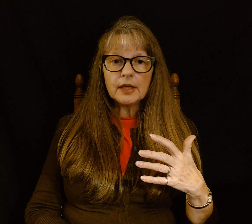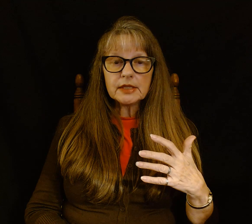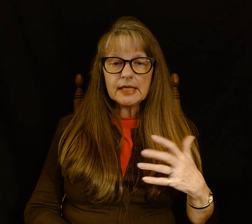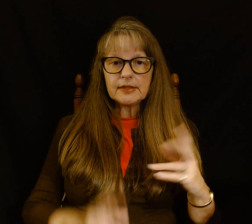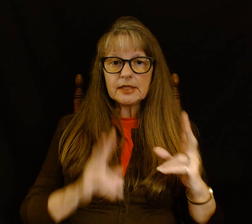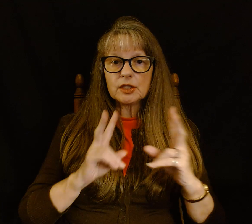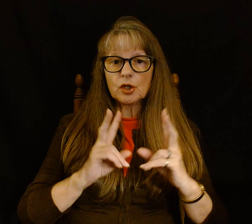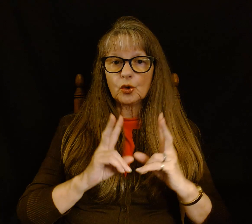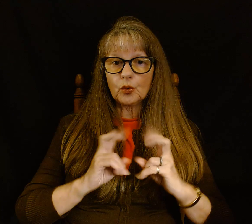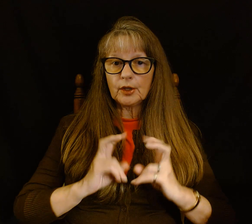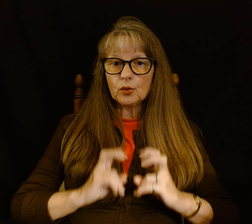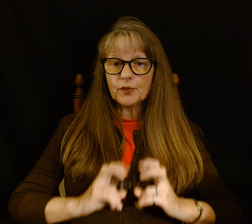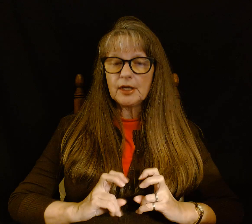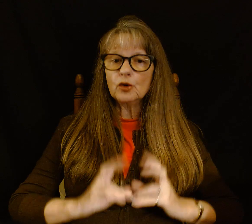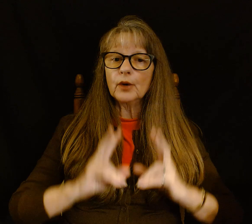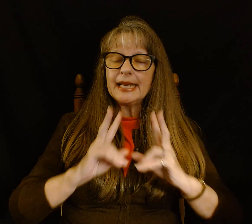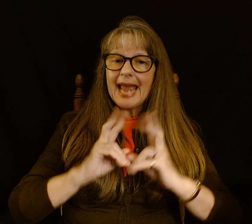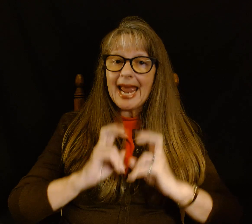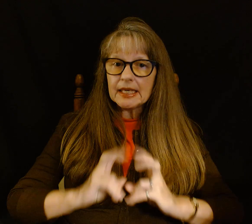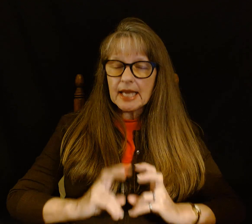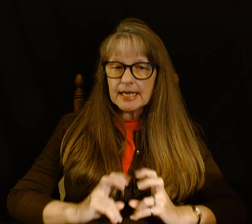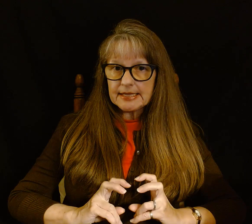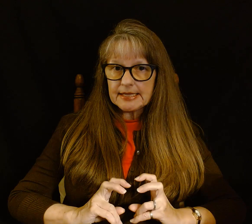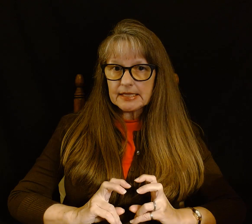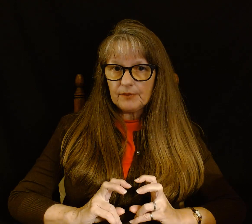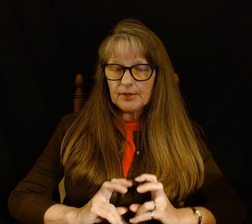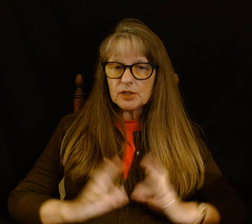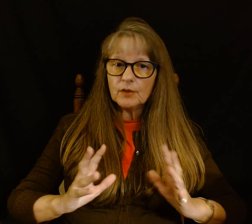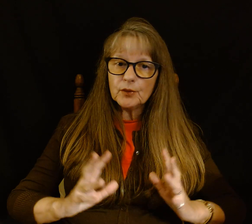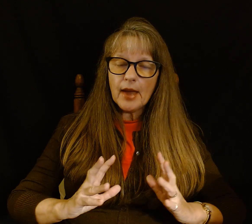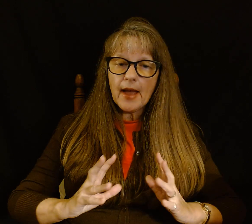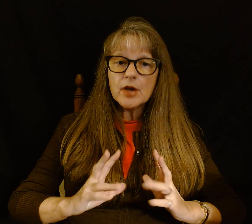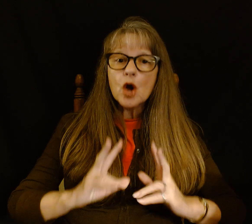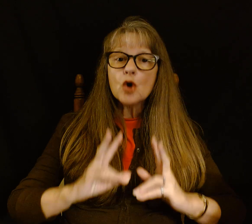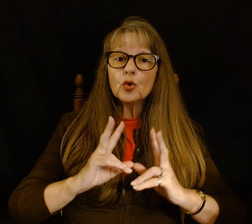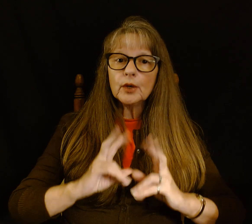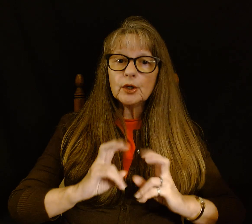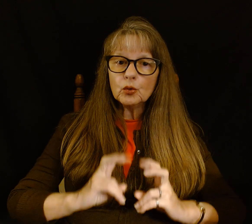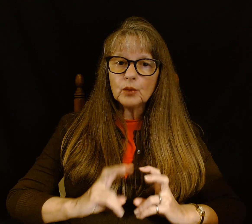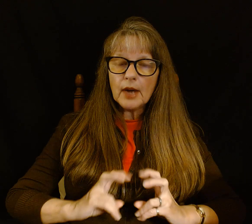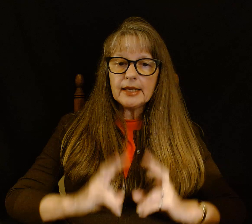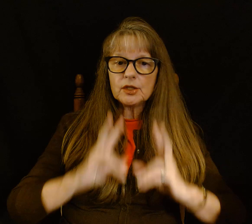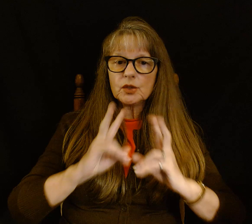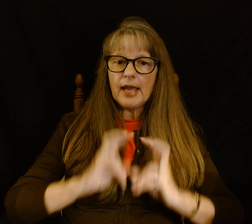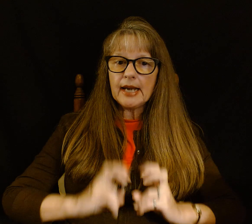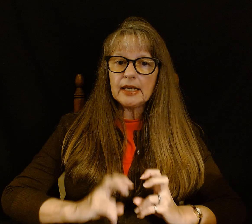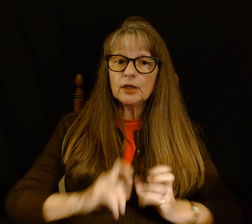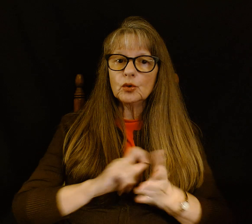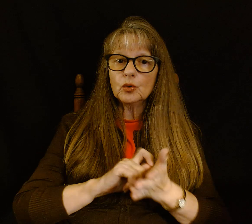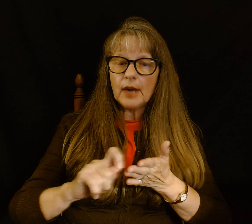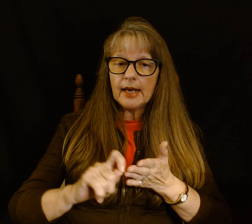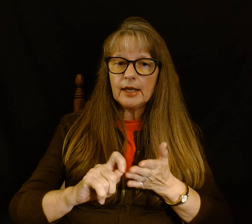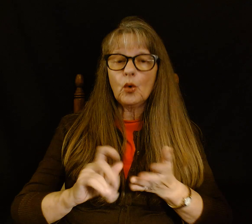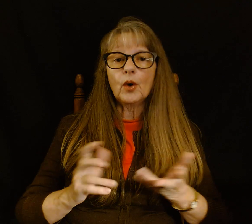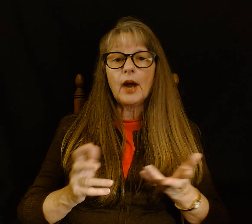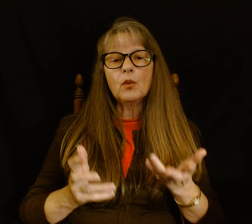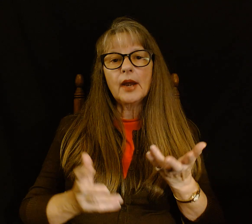If this is a critical thing, you're analyzing something. So if you have critical writing, so analytical writing, or I want to